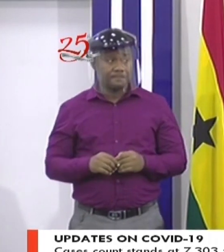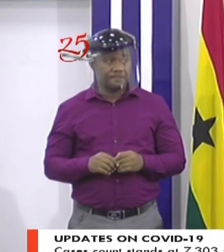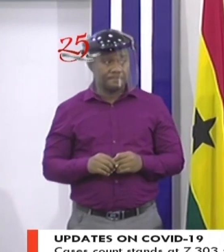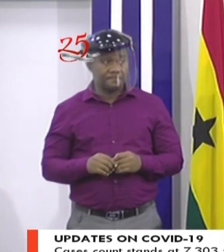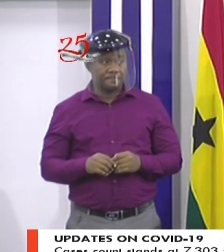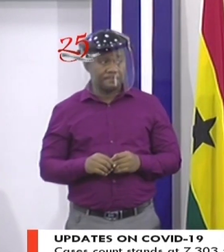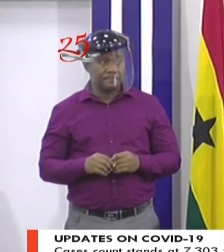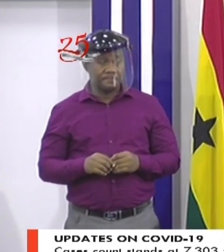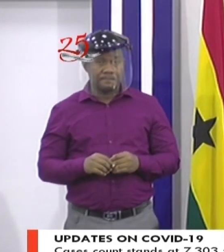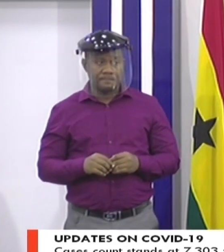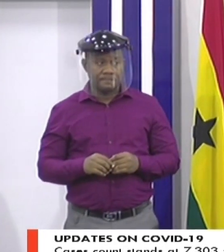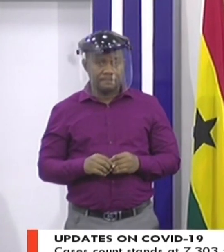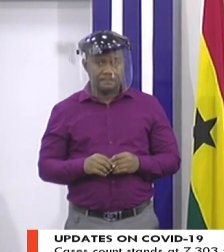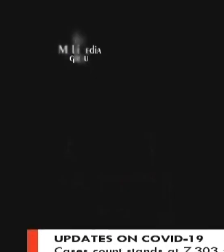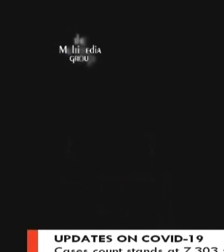if they are for any interview.